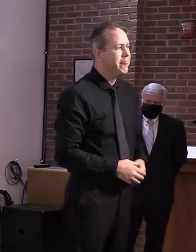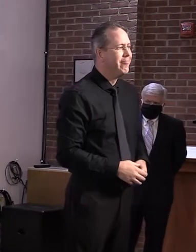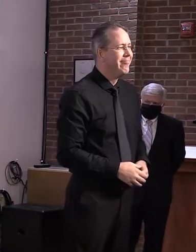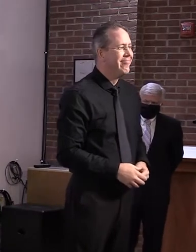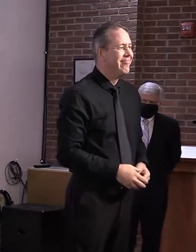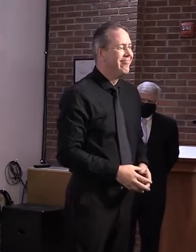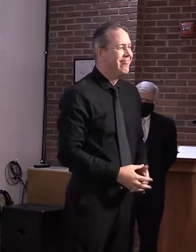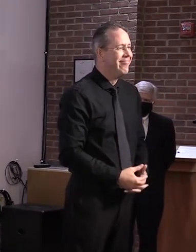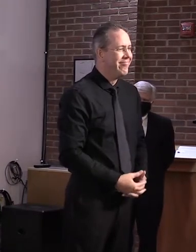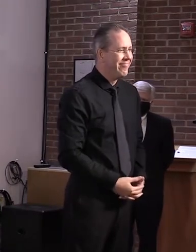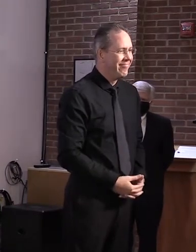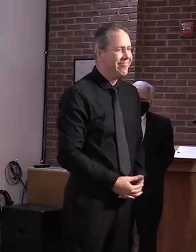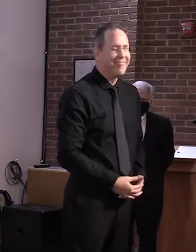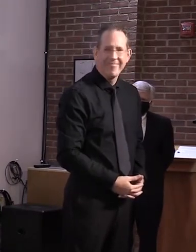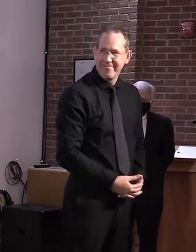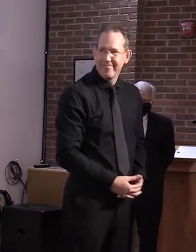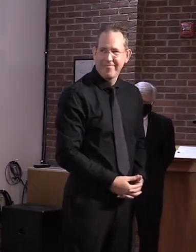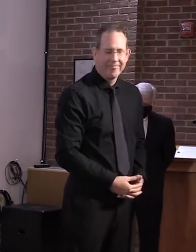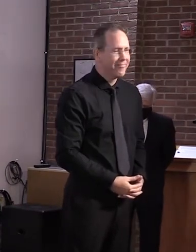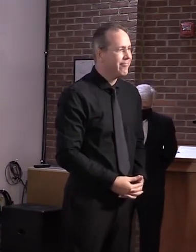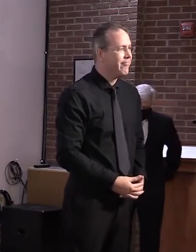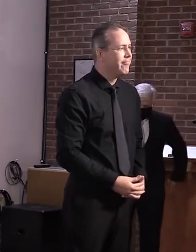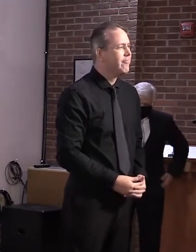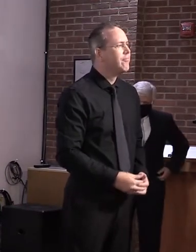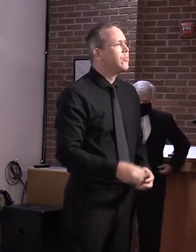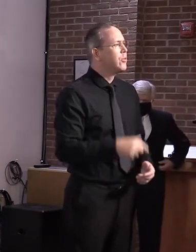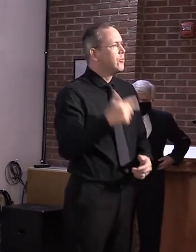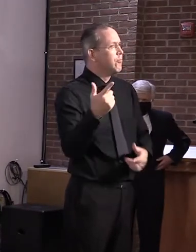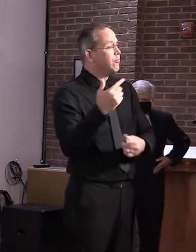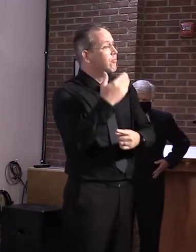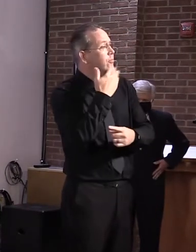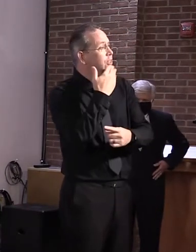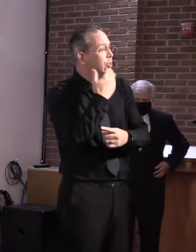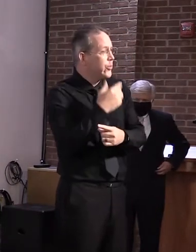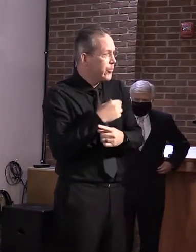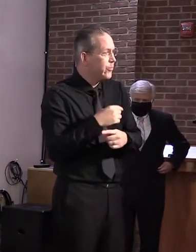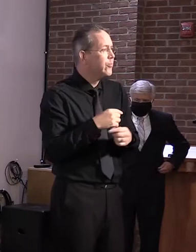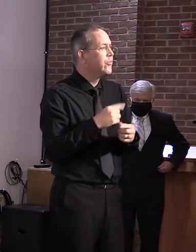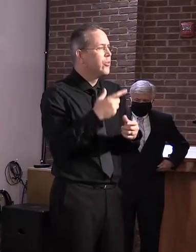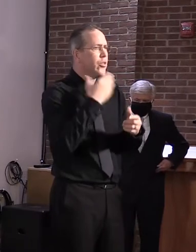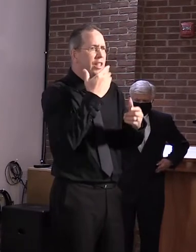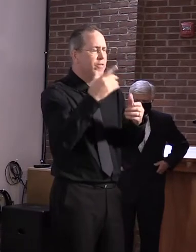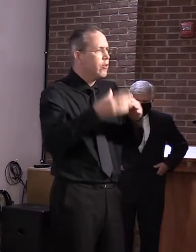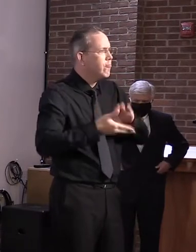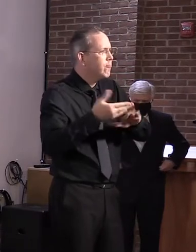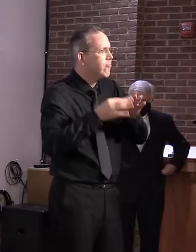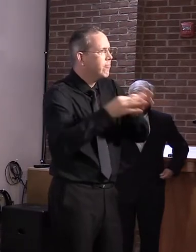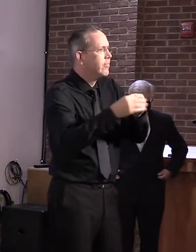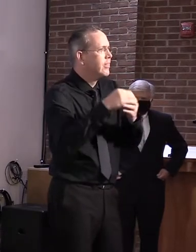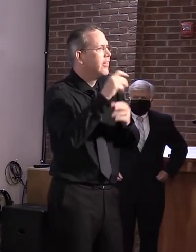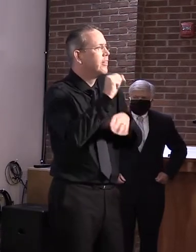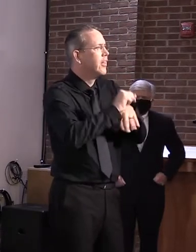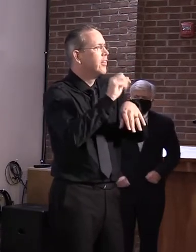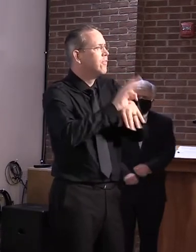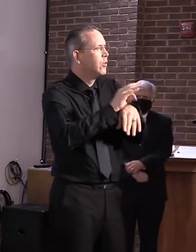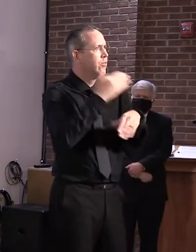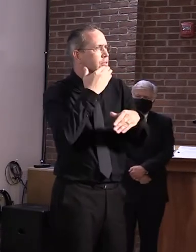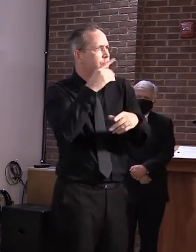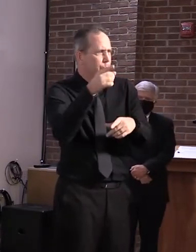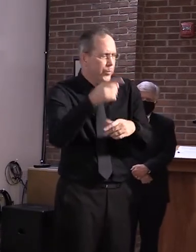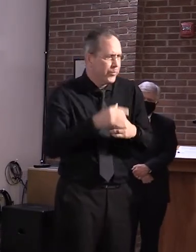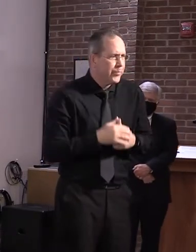Thank you, Rich. You've done a great job in leading this task force, and we very much appreciate it. So now we're